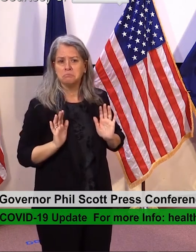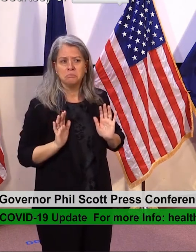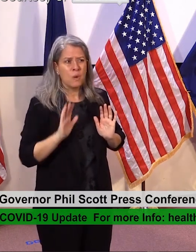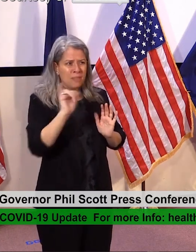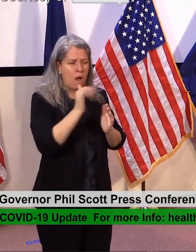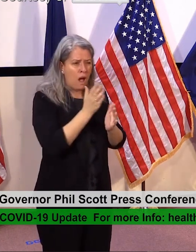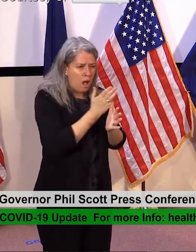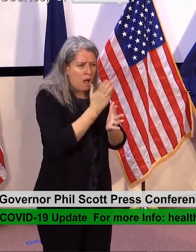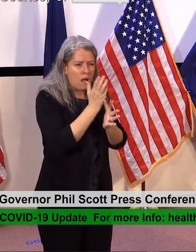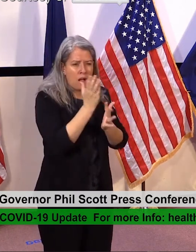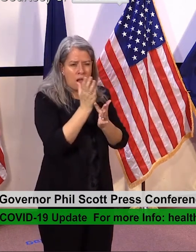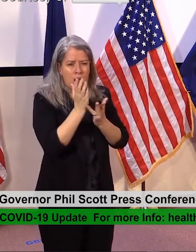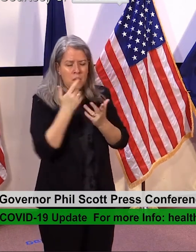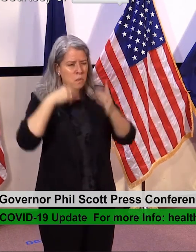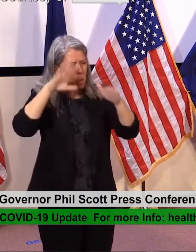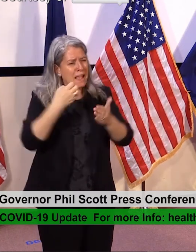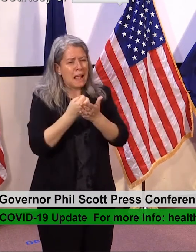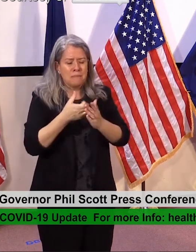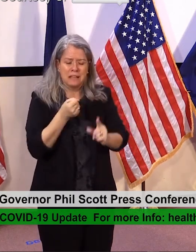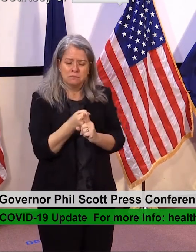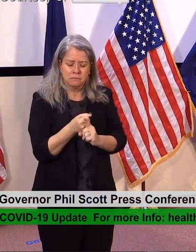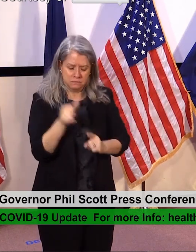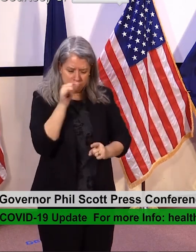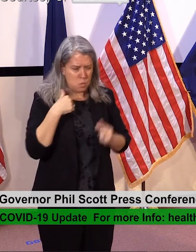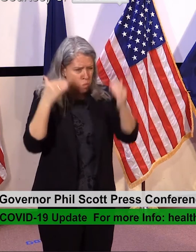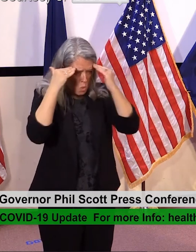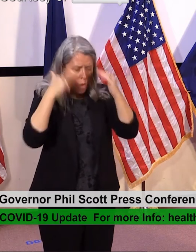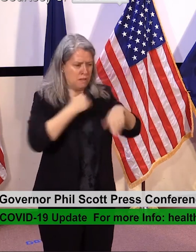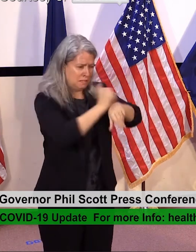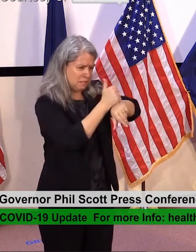available, and you can find all this information at